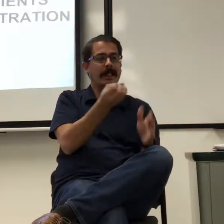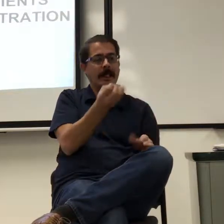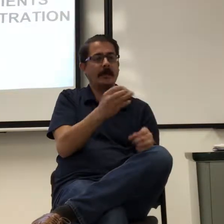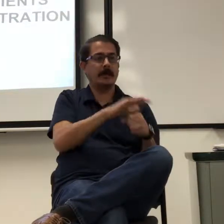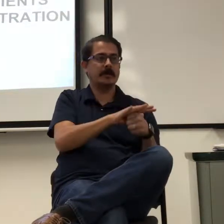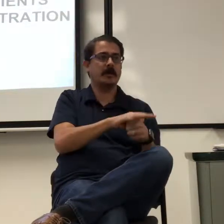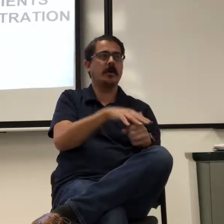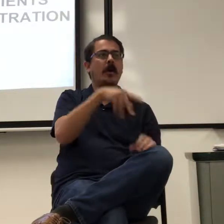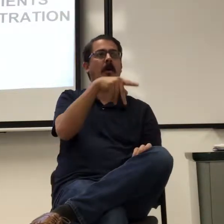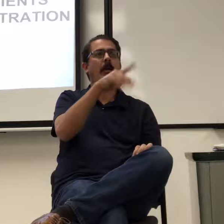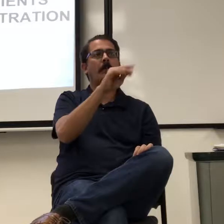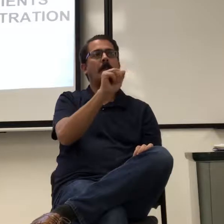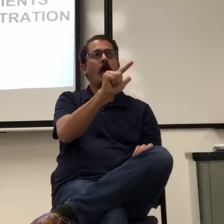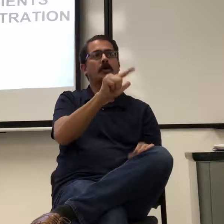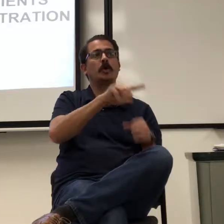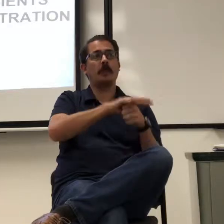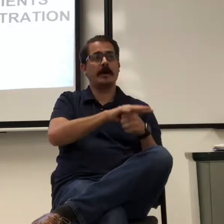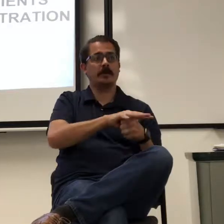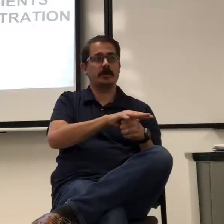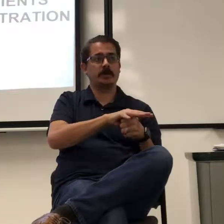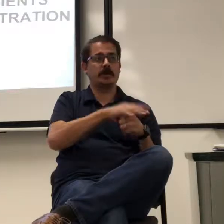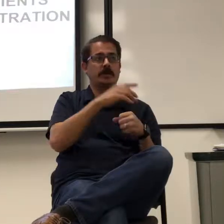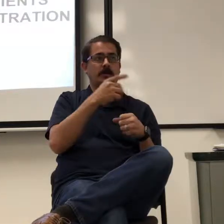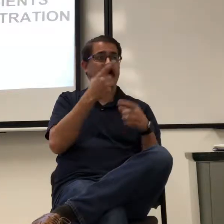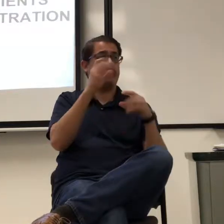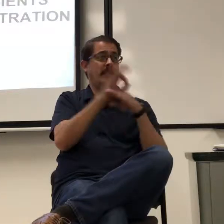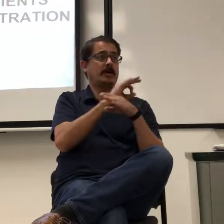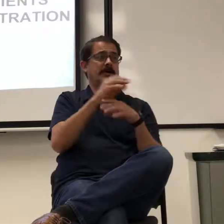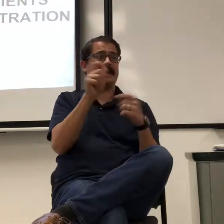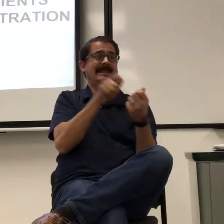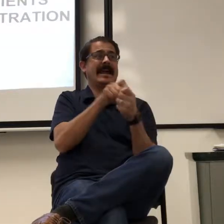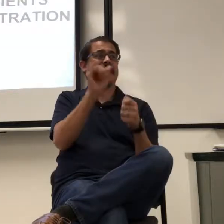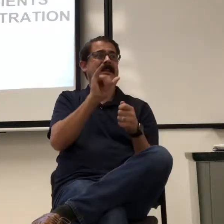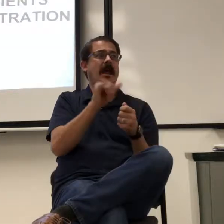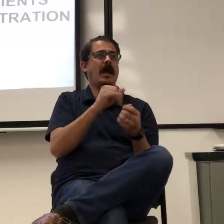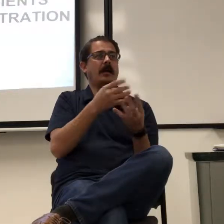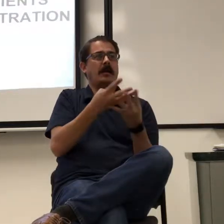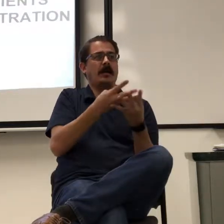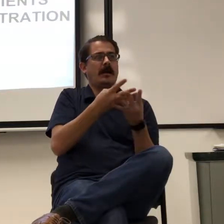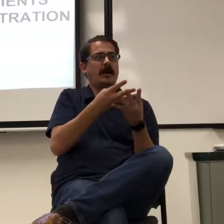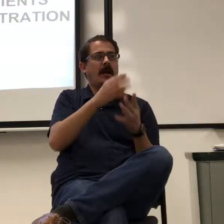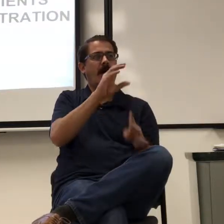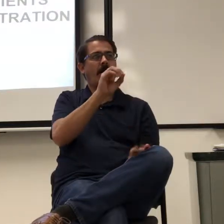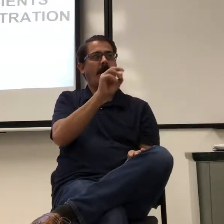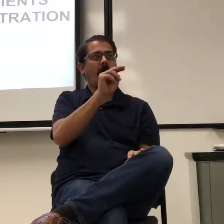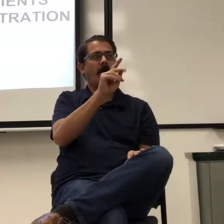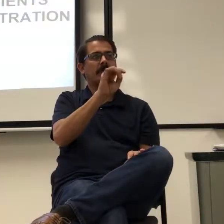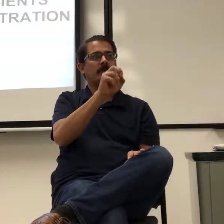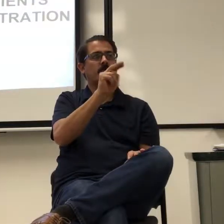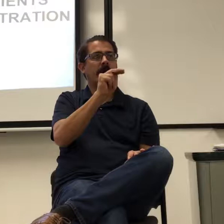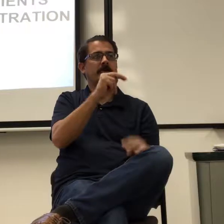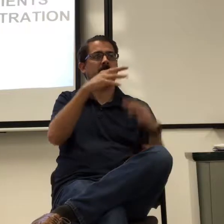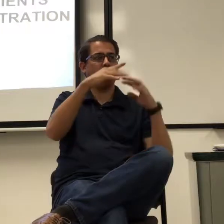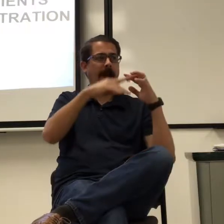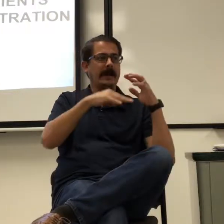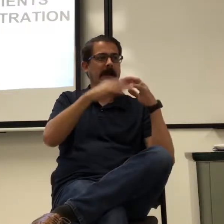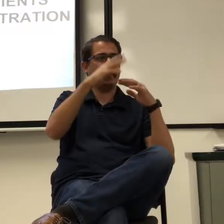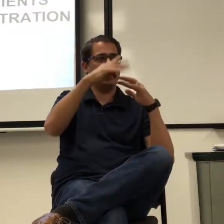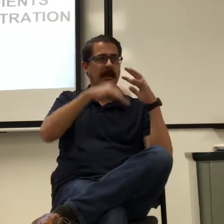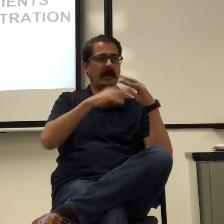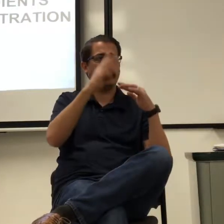And partial pressure gradients work just like concentration gradients. So in terms of partial